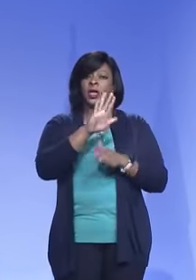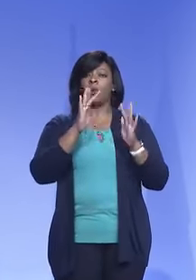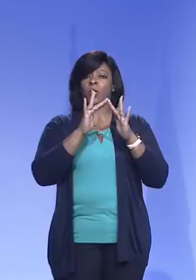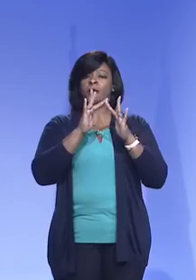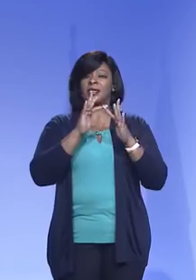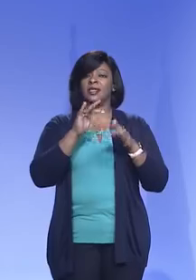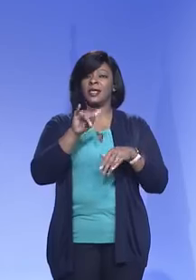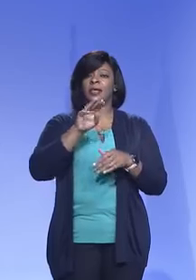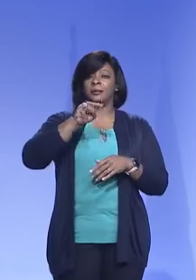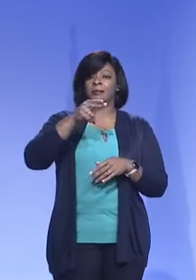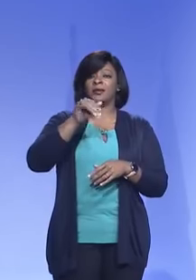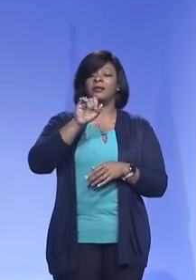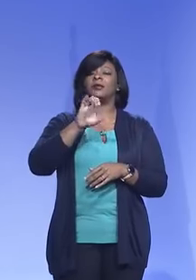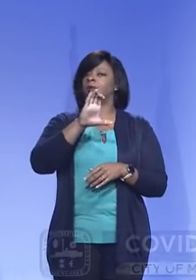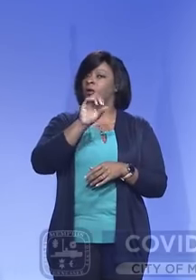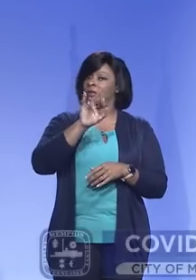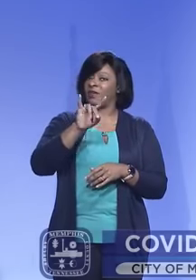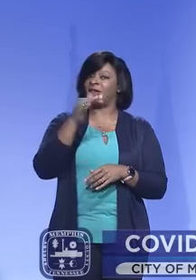look at